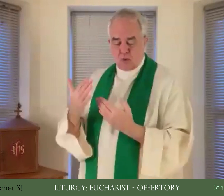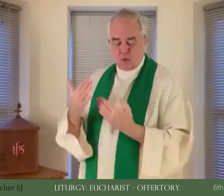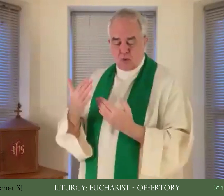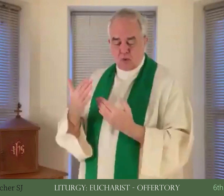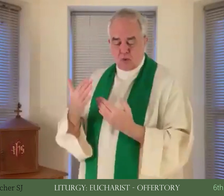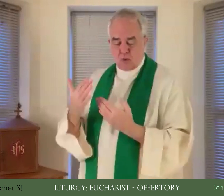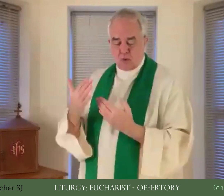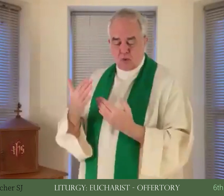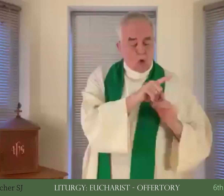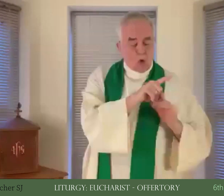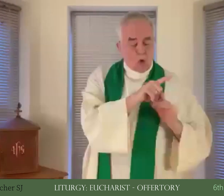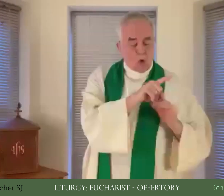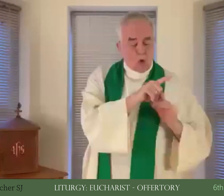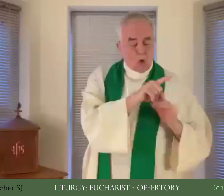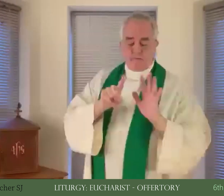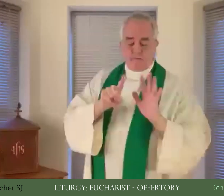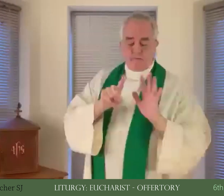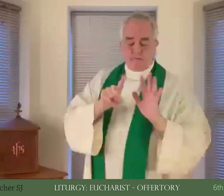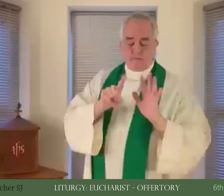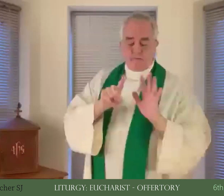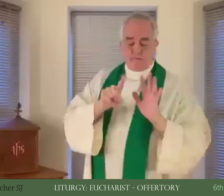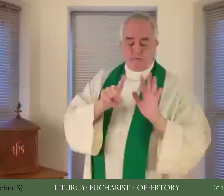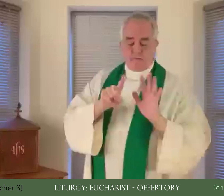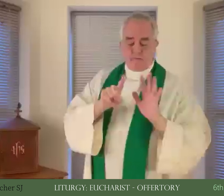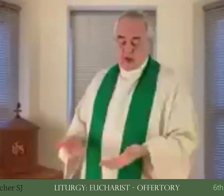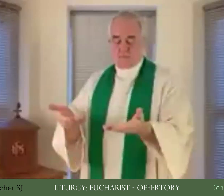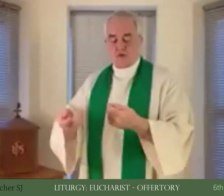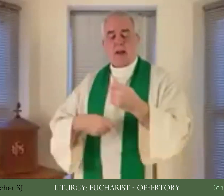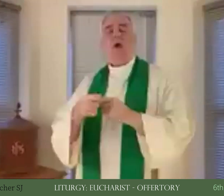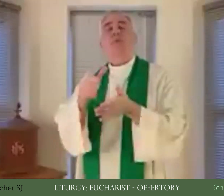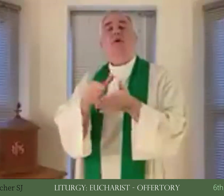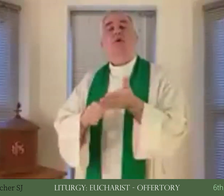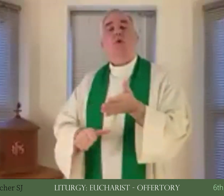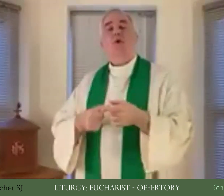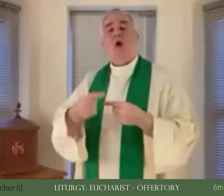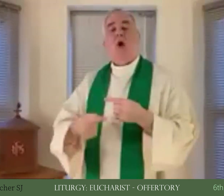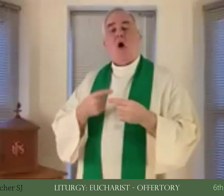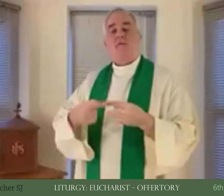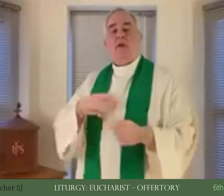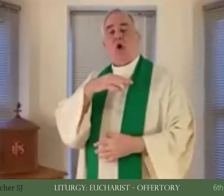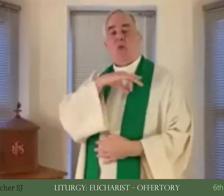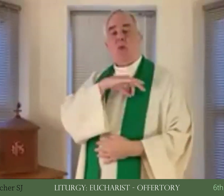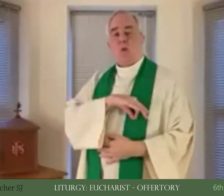those who follow your will, let this offering become the source of eternal